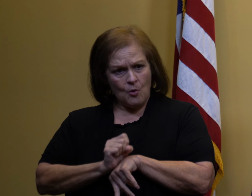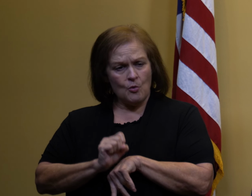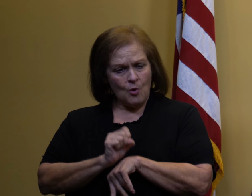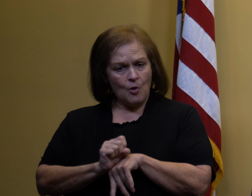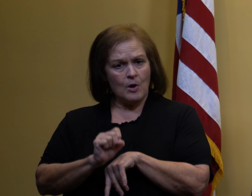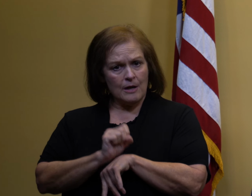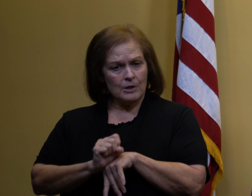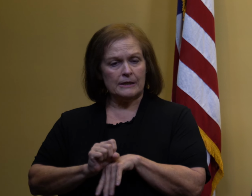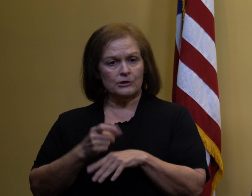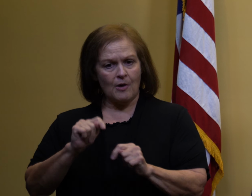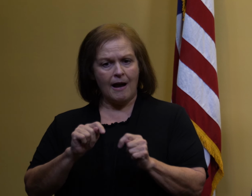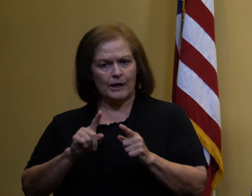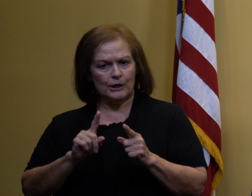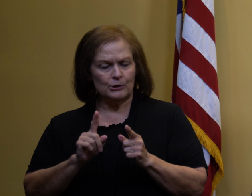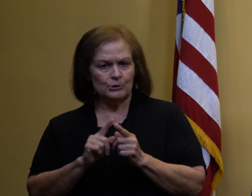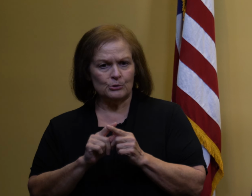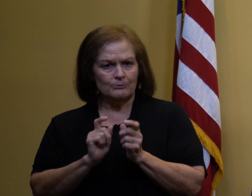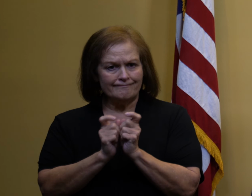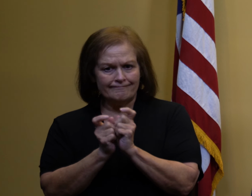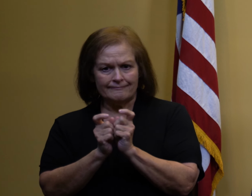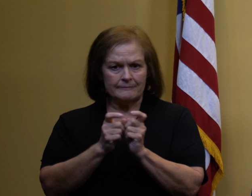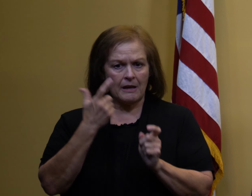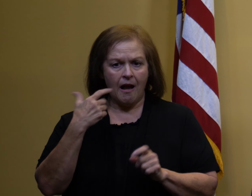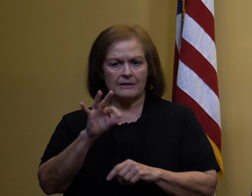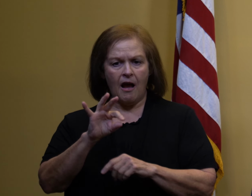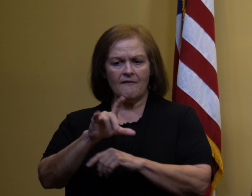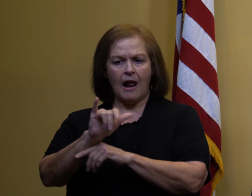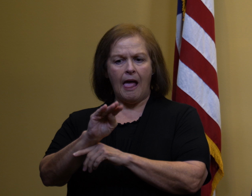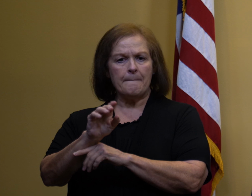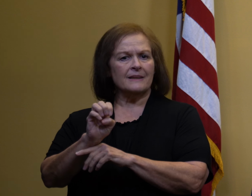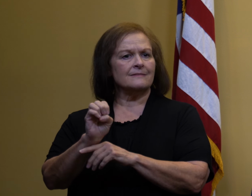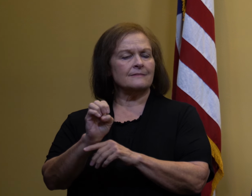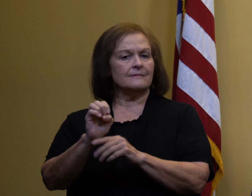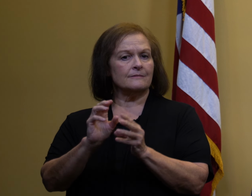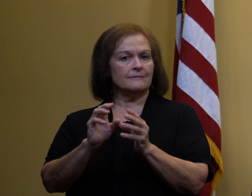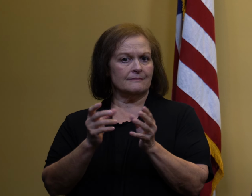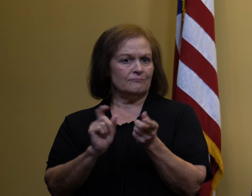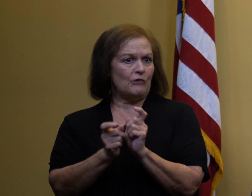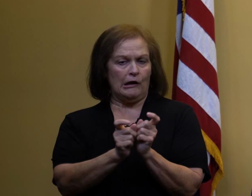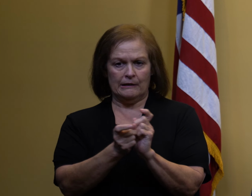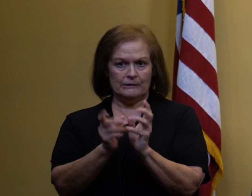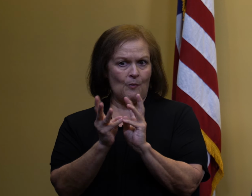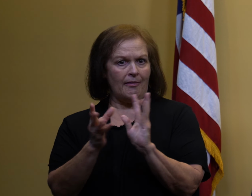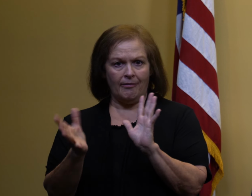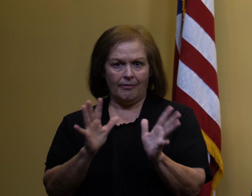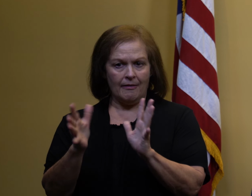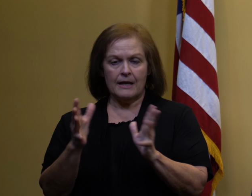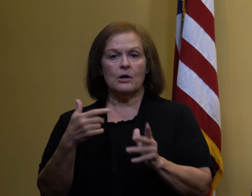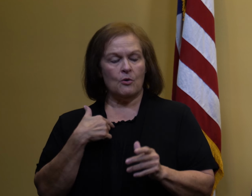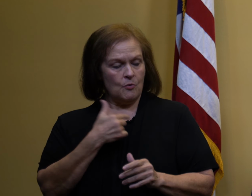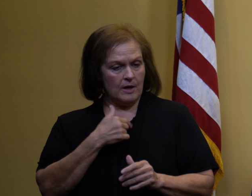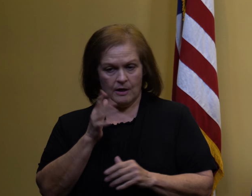climate adaptation because climate has already changed. And we will continue to pivot